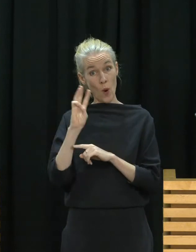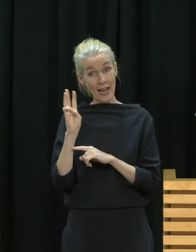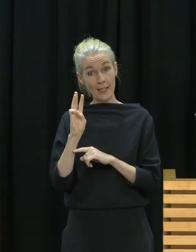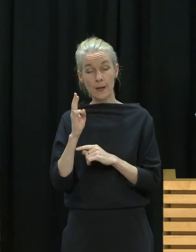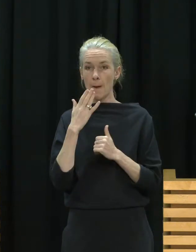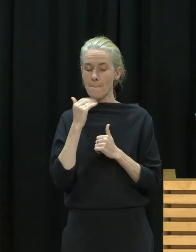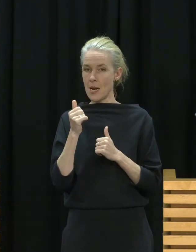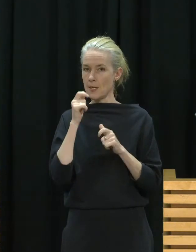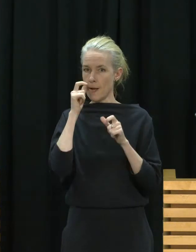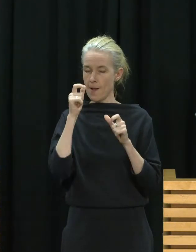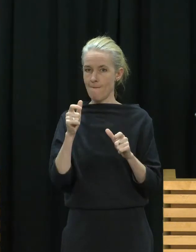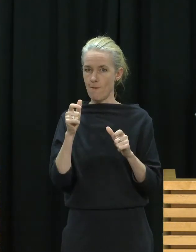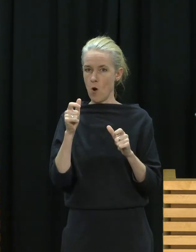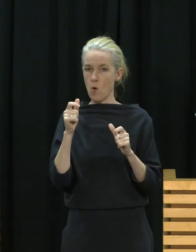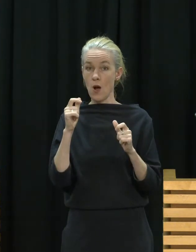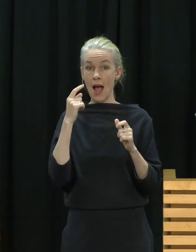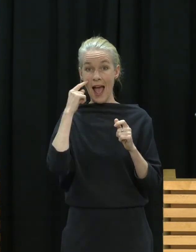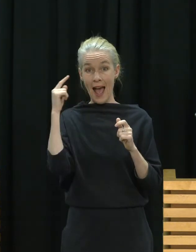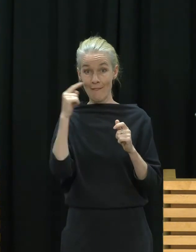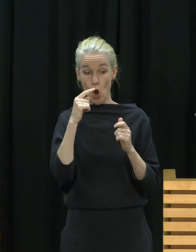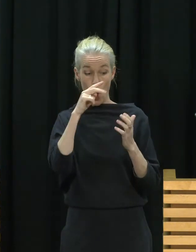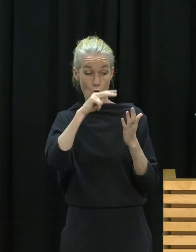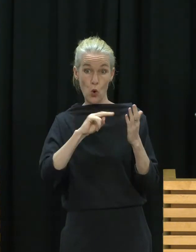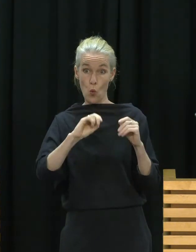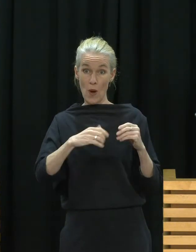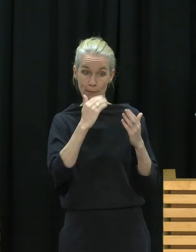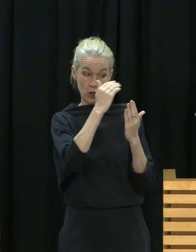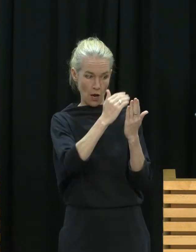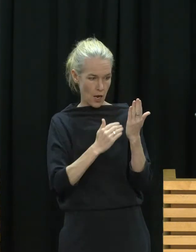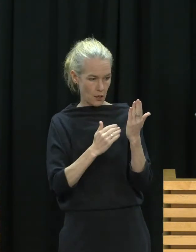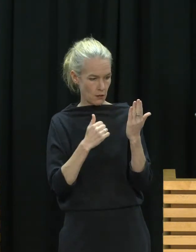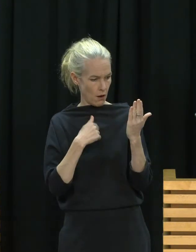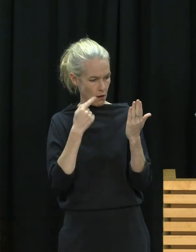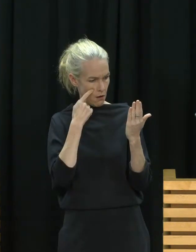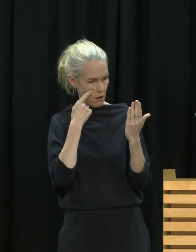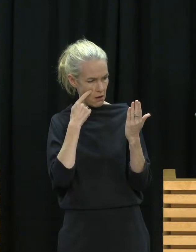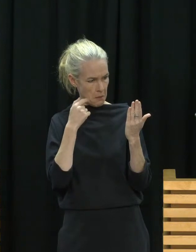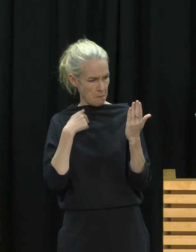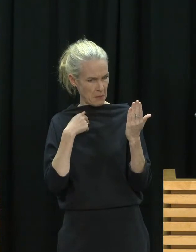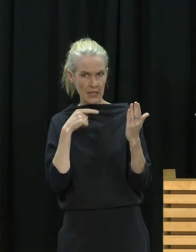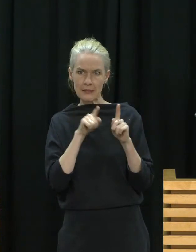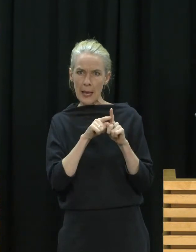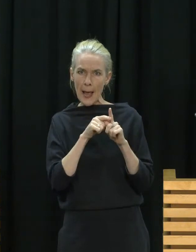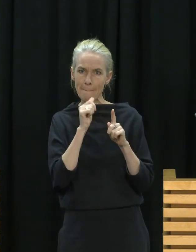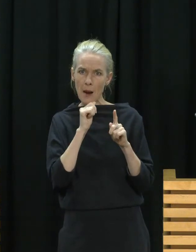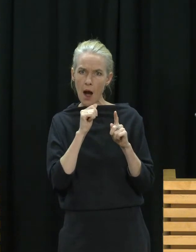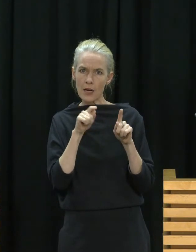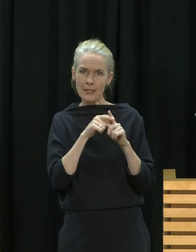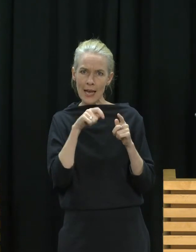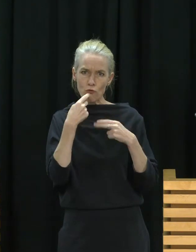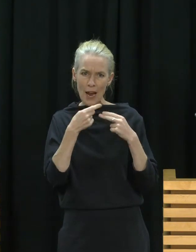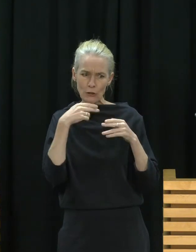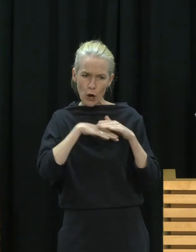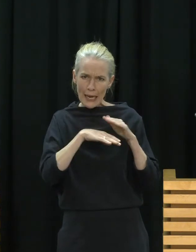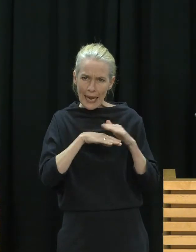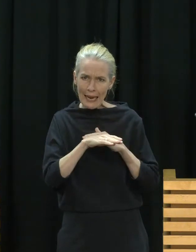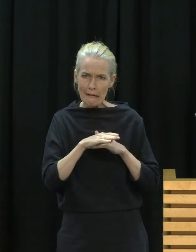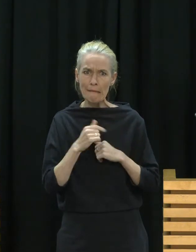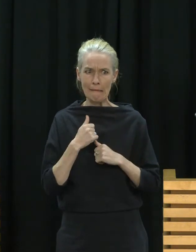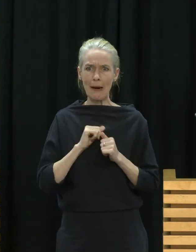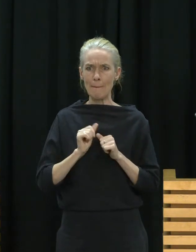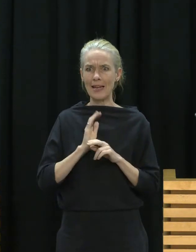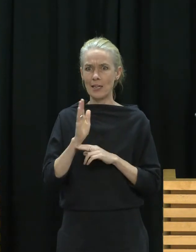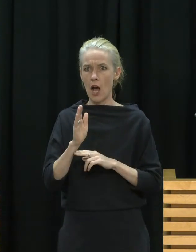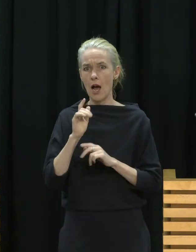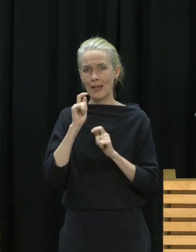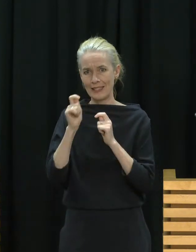of interest and follow the requirements that are on them if they were in one of those places. Assessment of the risk Sure. of the people at the